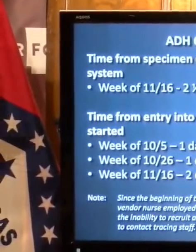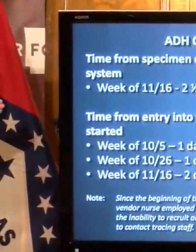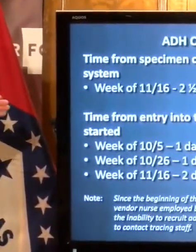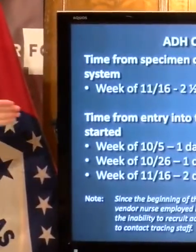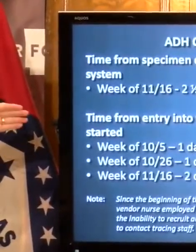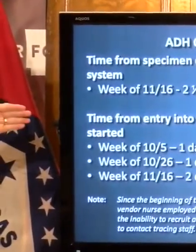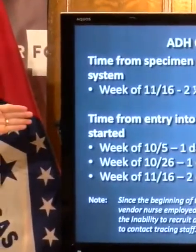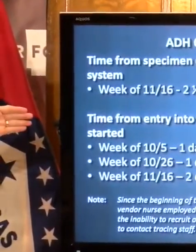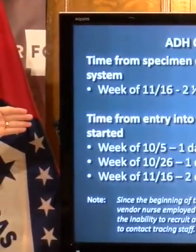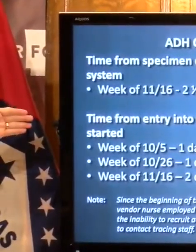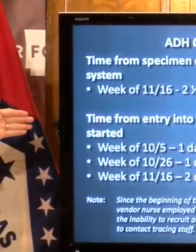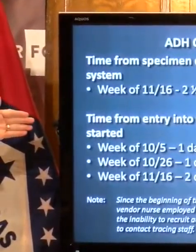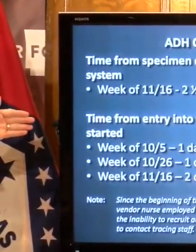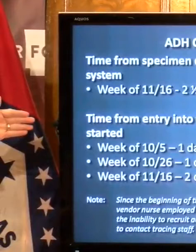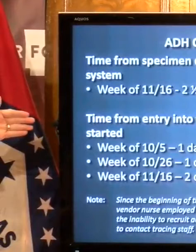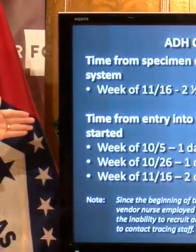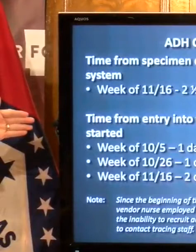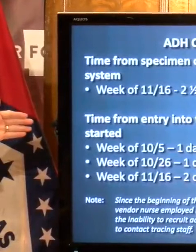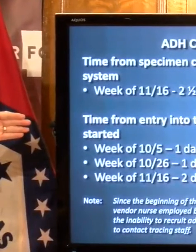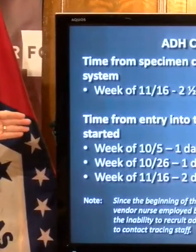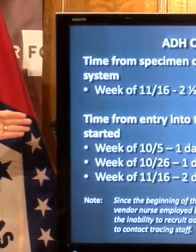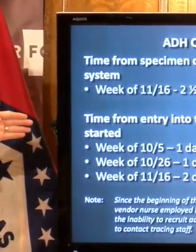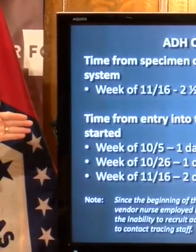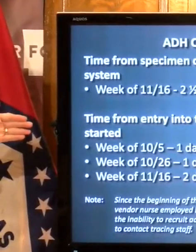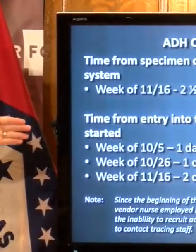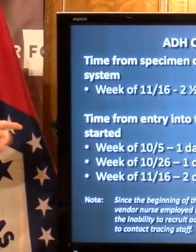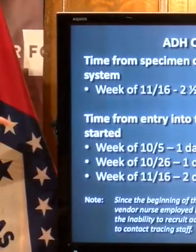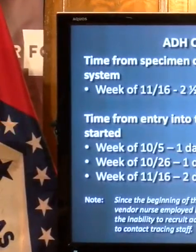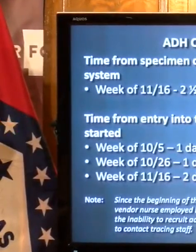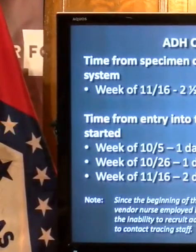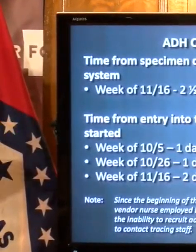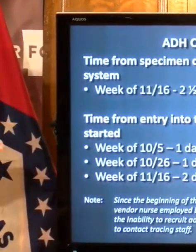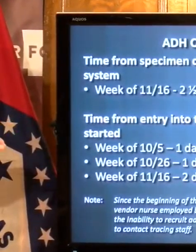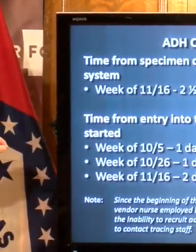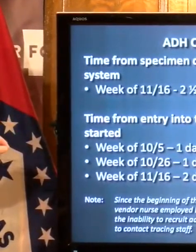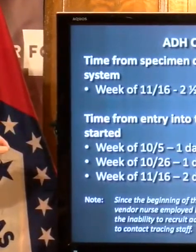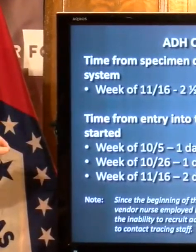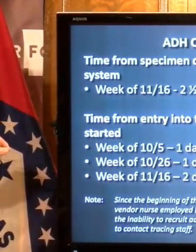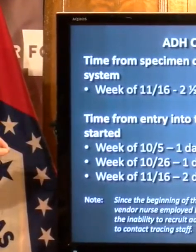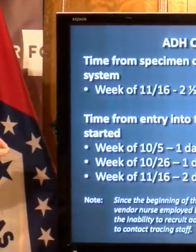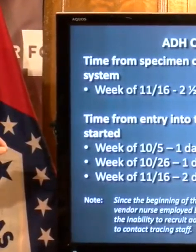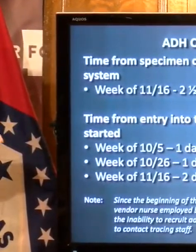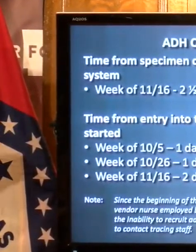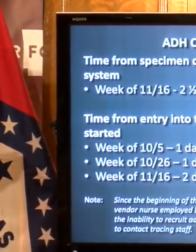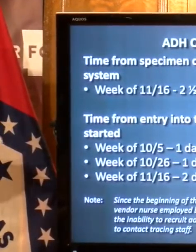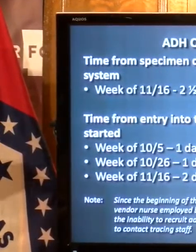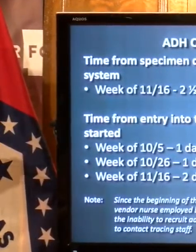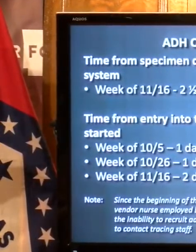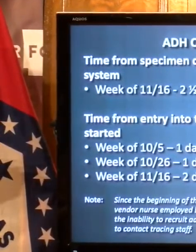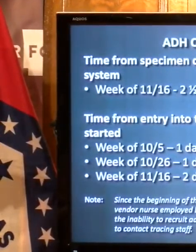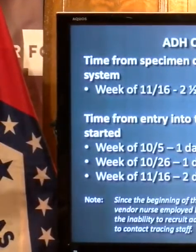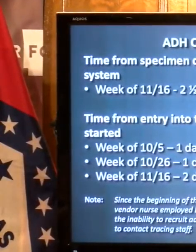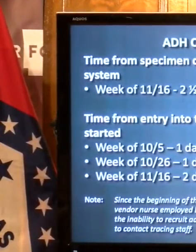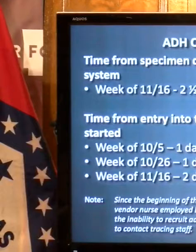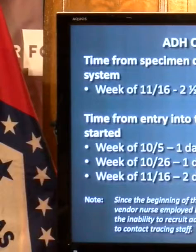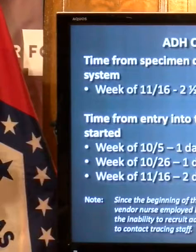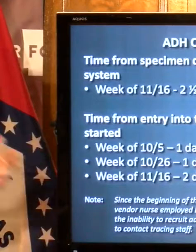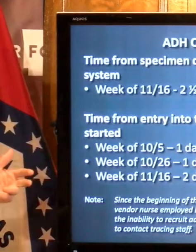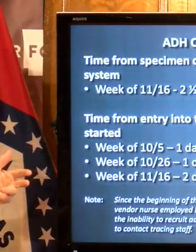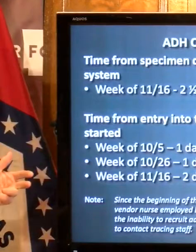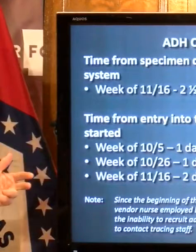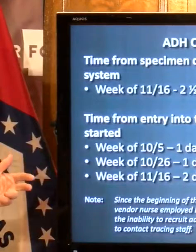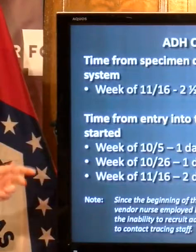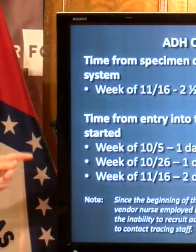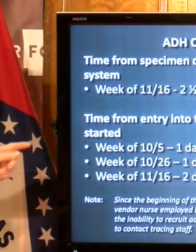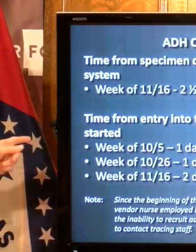system. And then from entry into the REDCap system to a case investigation where a nurse investigator makes